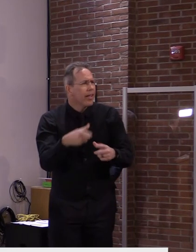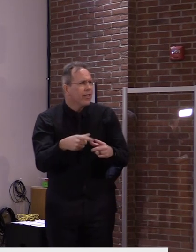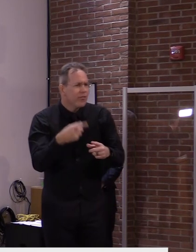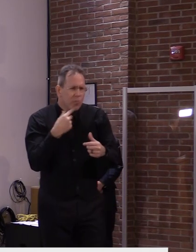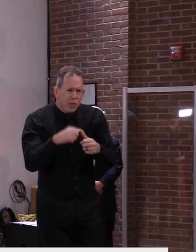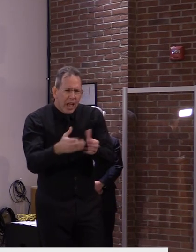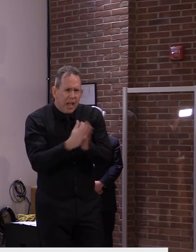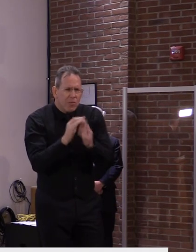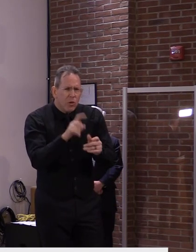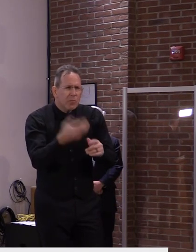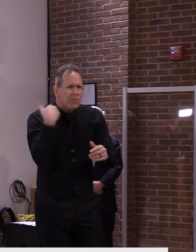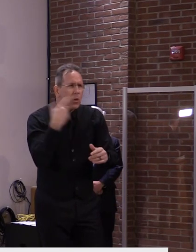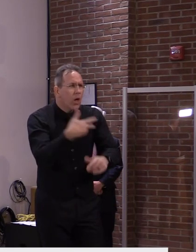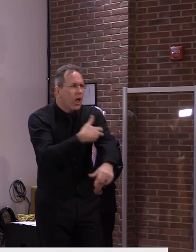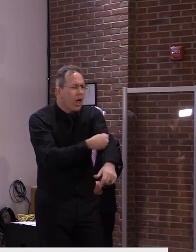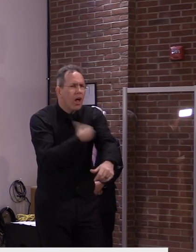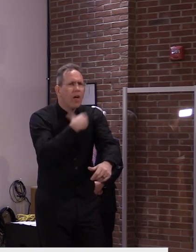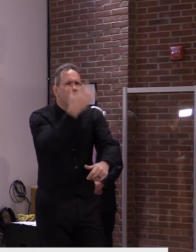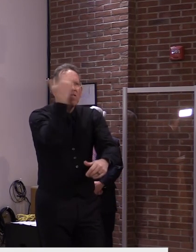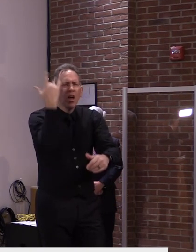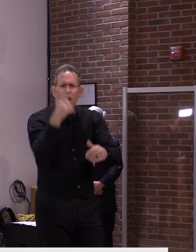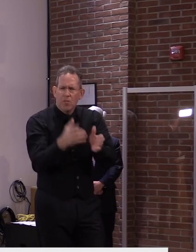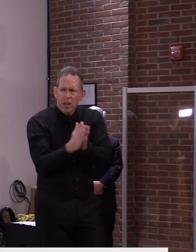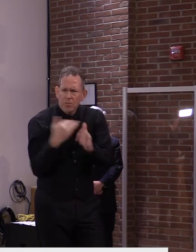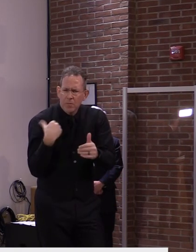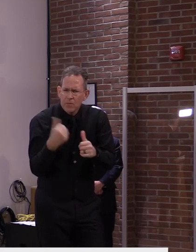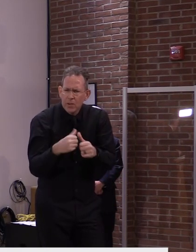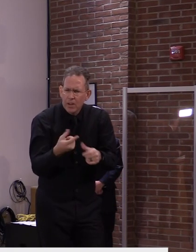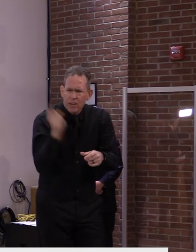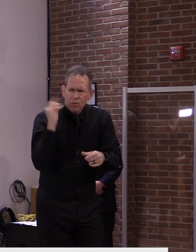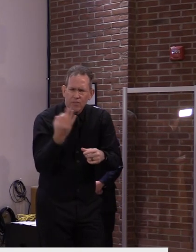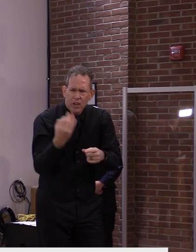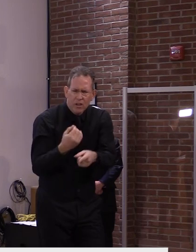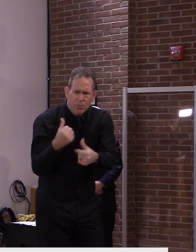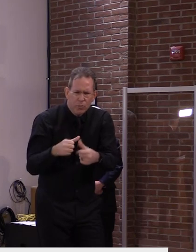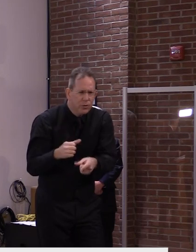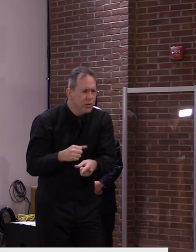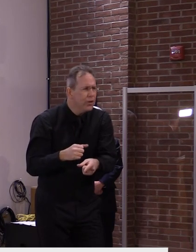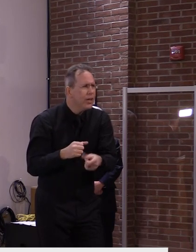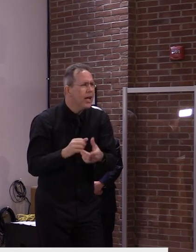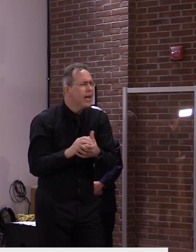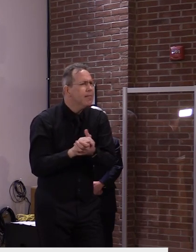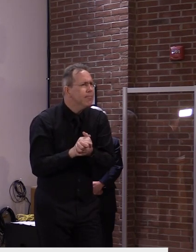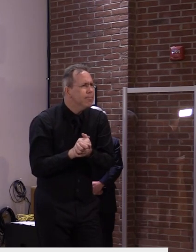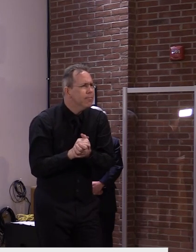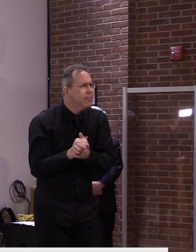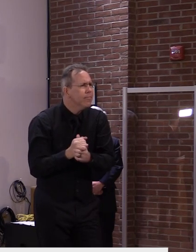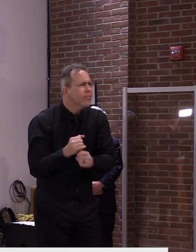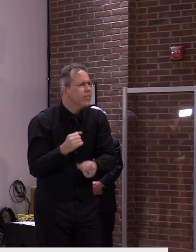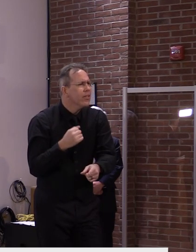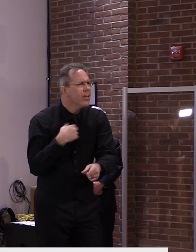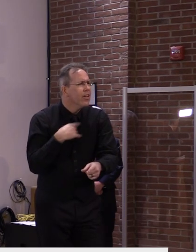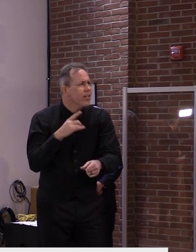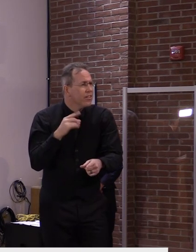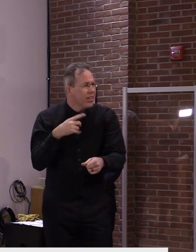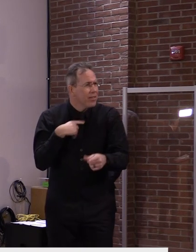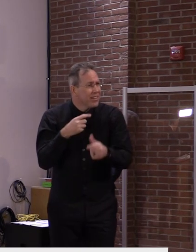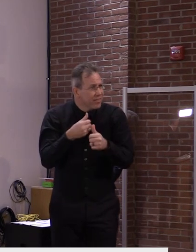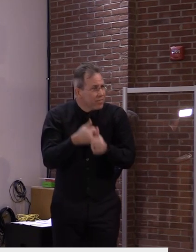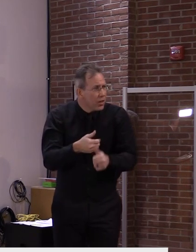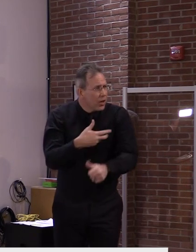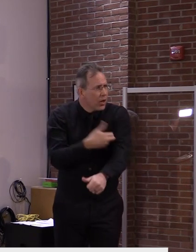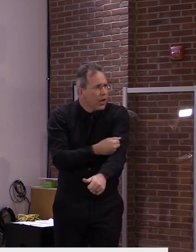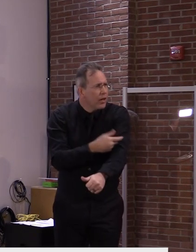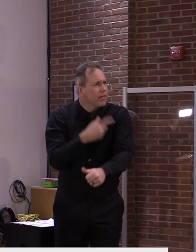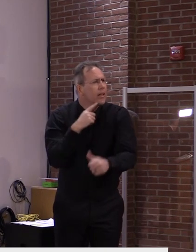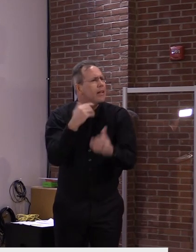Yeah, I believe the health department has followed up on it, but they haven't provided the list. I'm looking for a list of outbreaks,